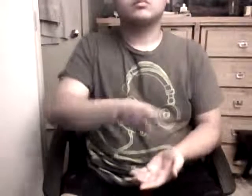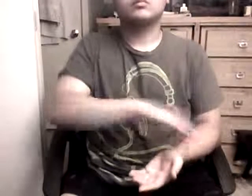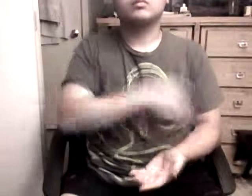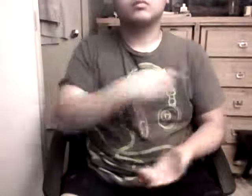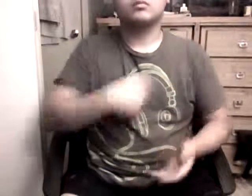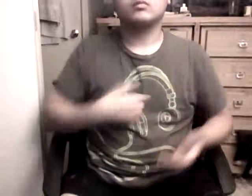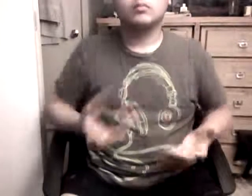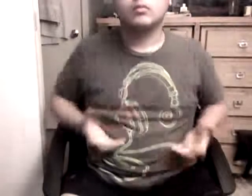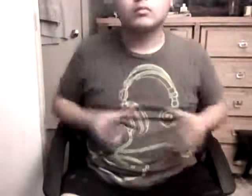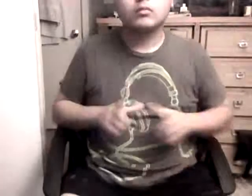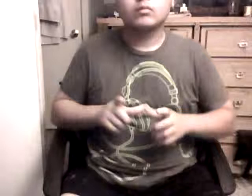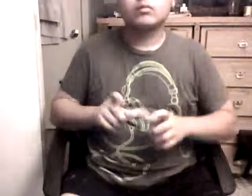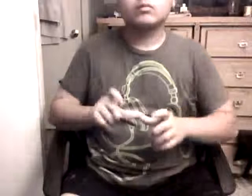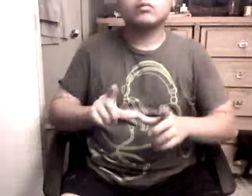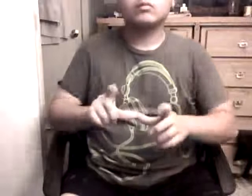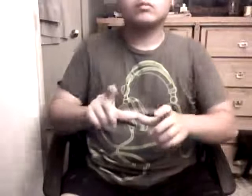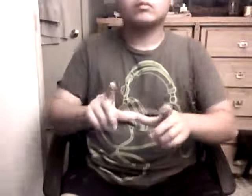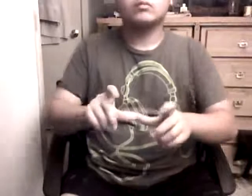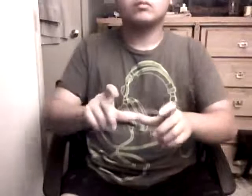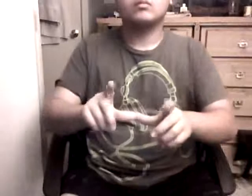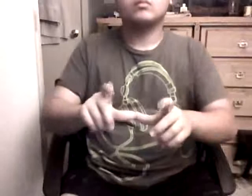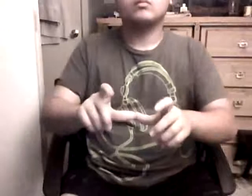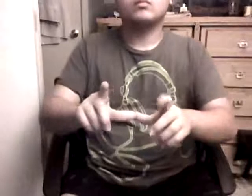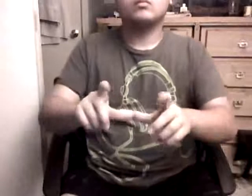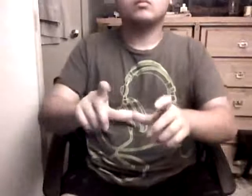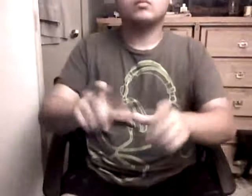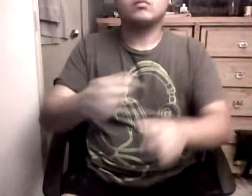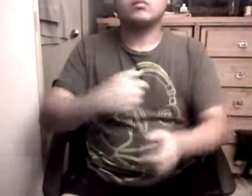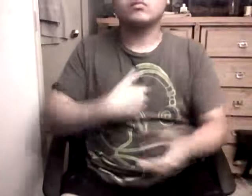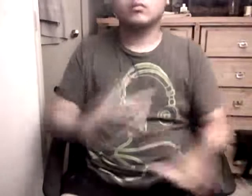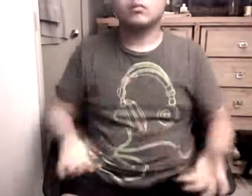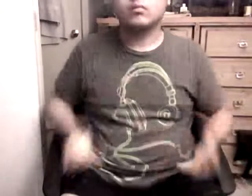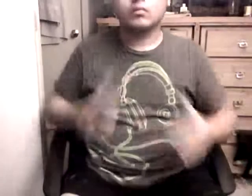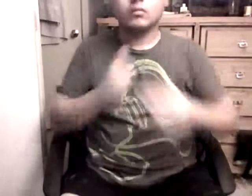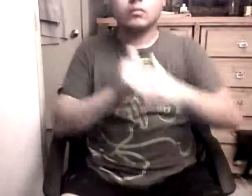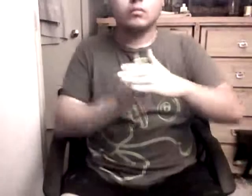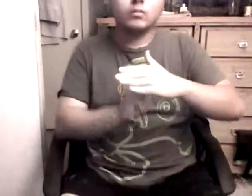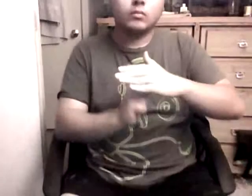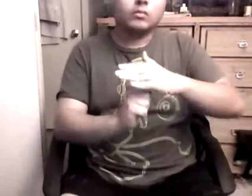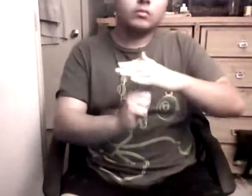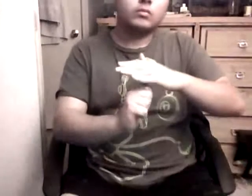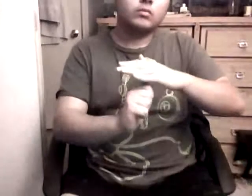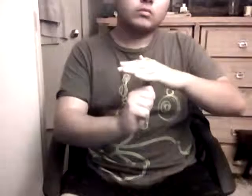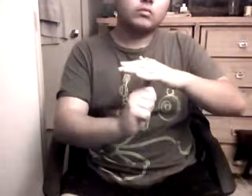I want to run, I want to hide